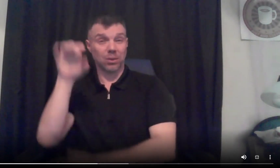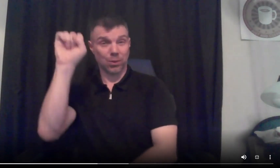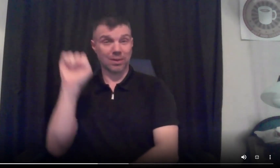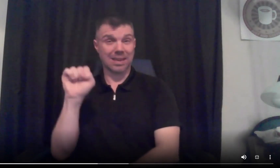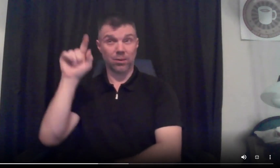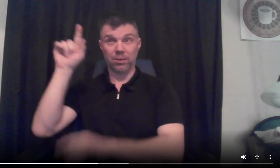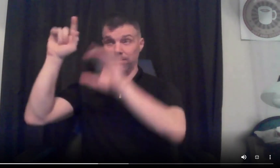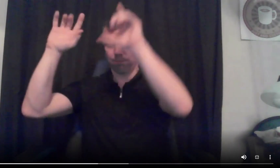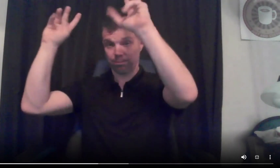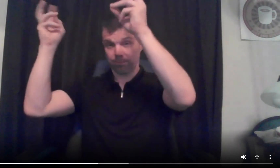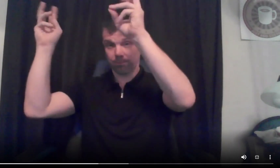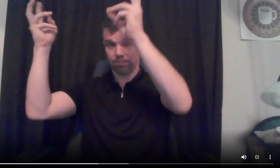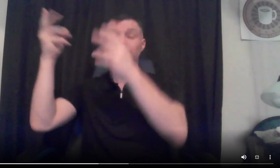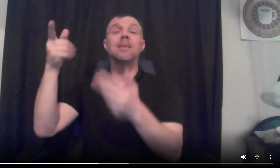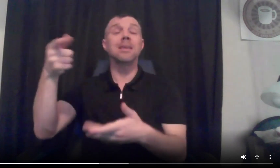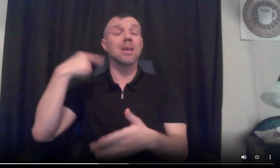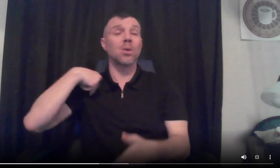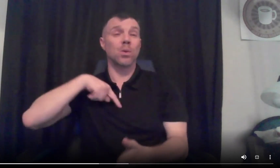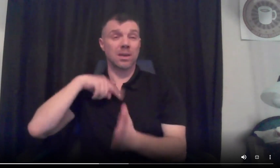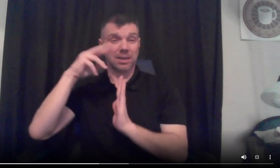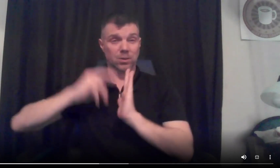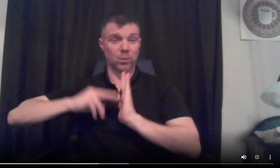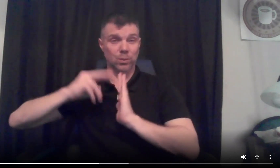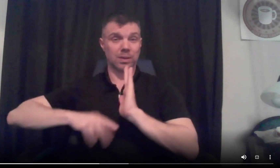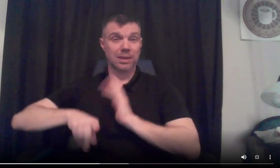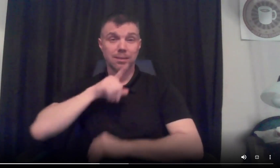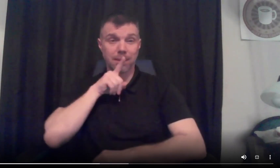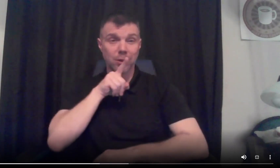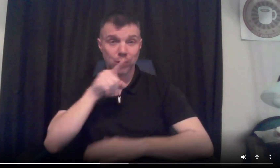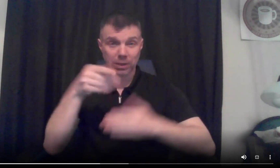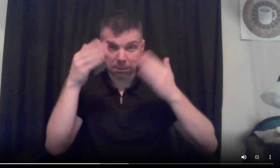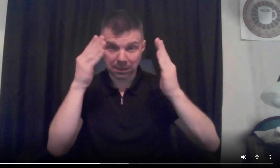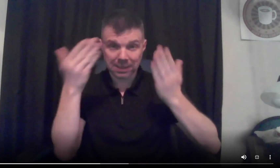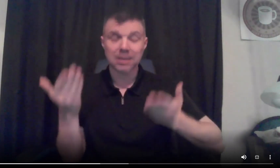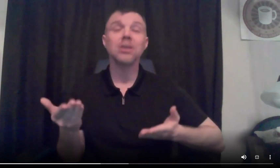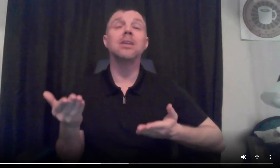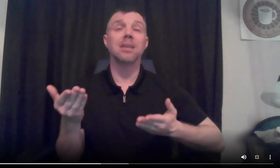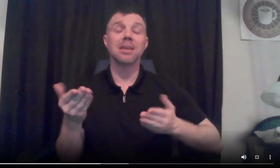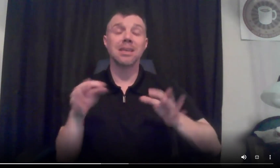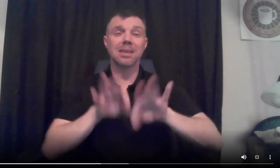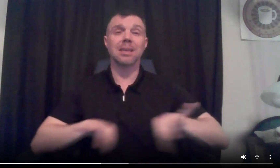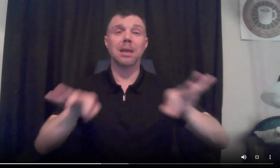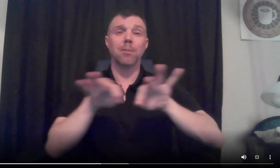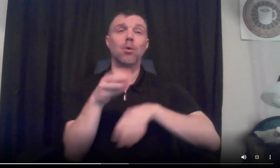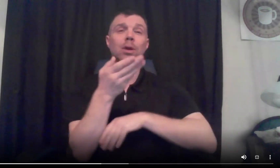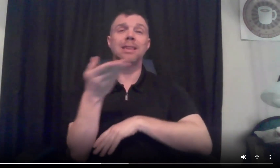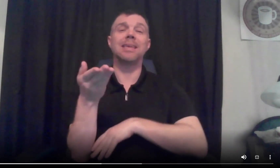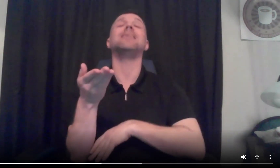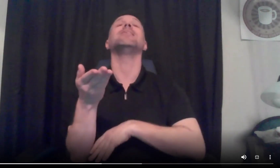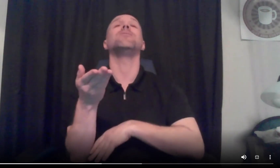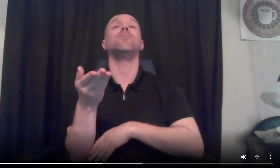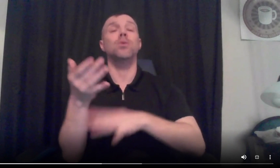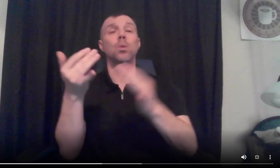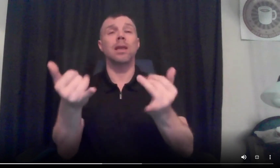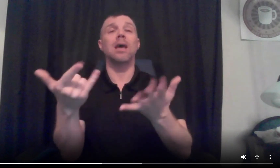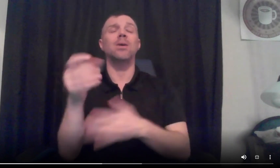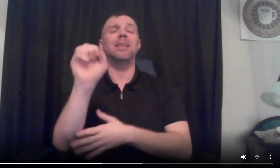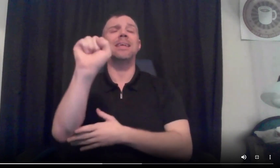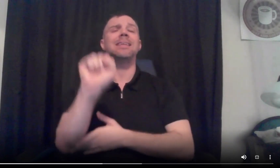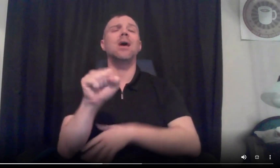States. So we had discussed, right? We had discussed that. Now let's talk about the South. Let's see if you were paying